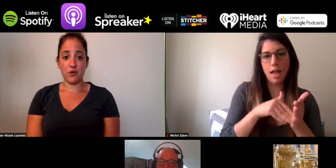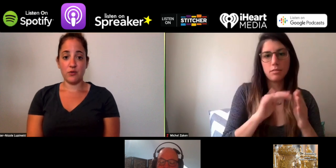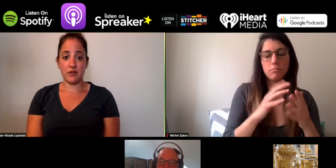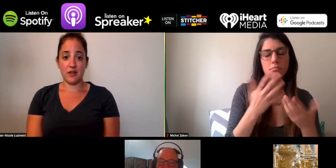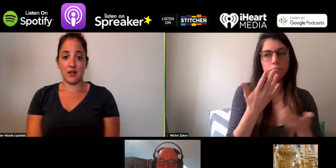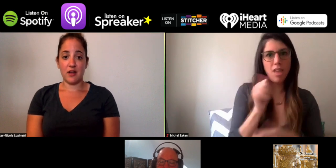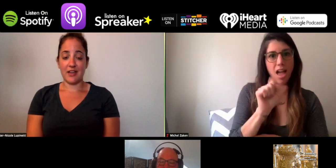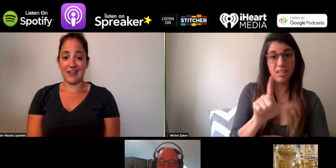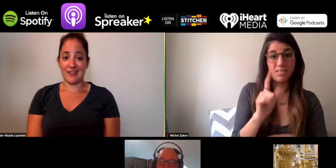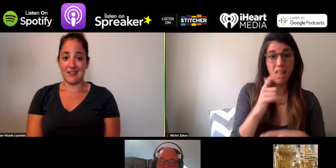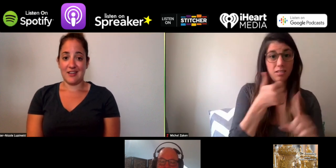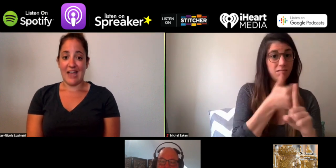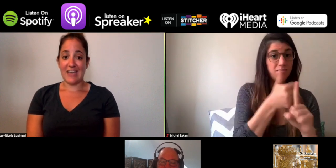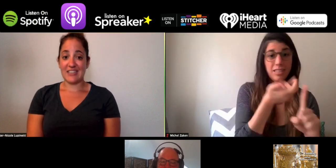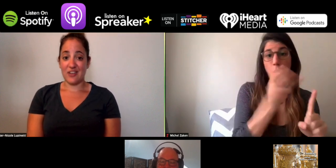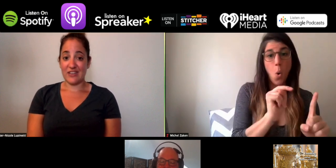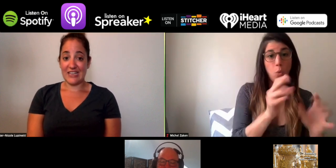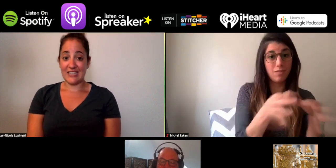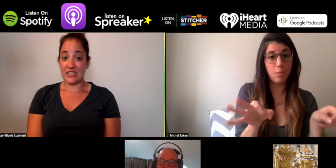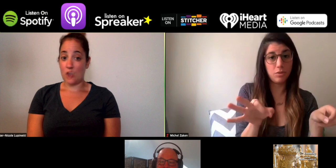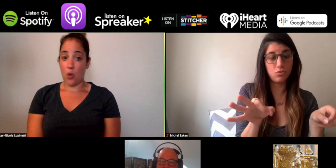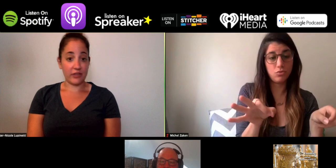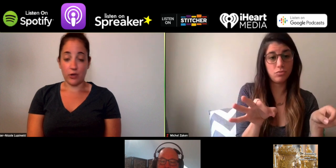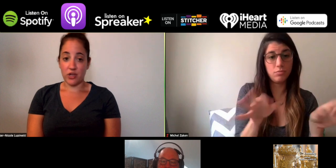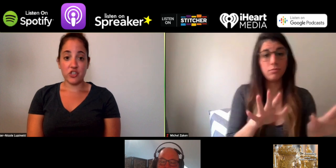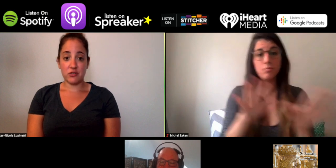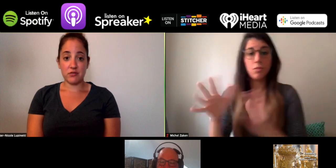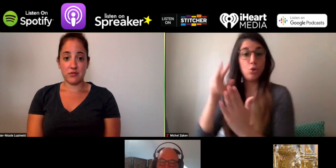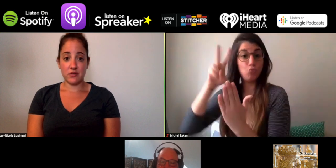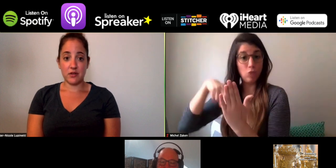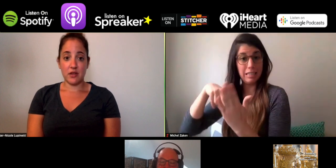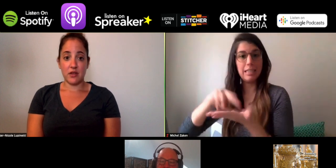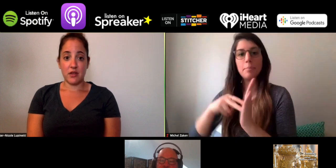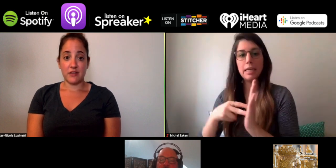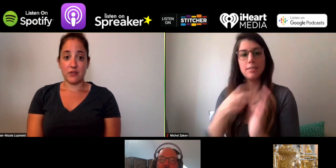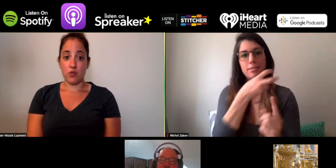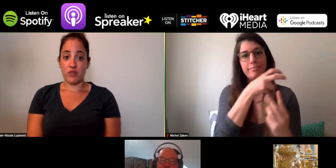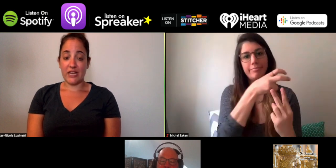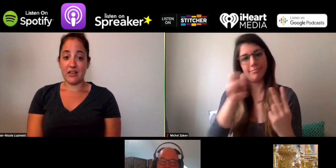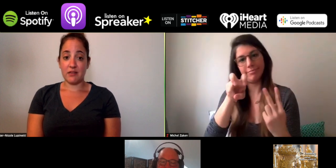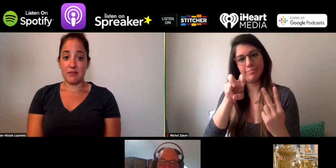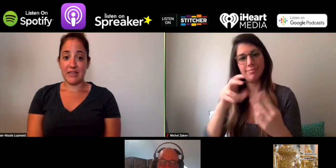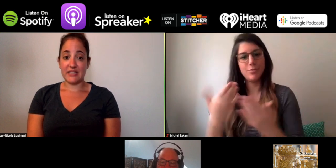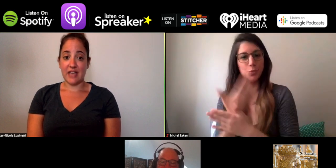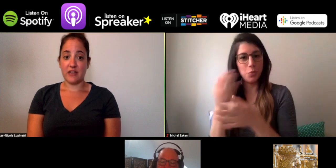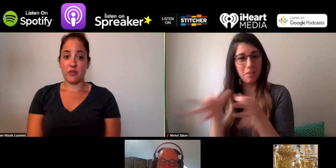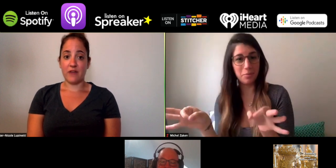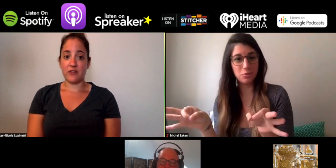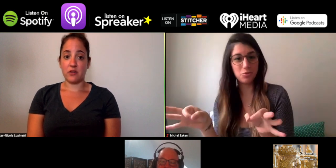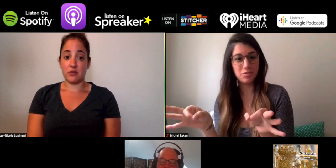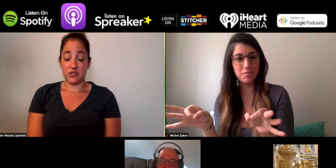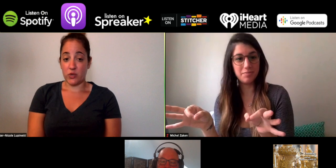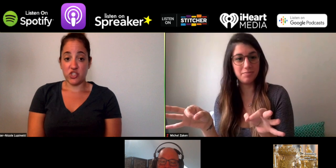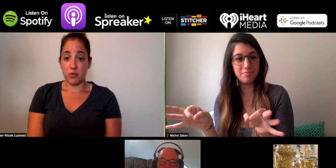So again, ASL is its own language. So reading means that you